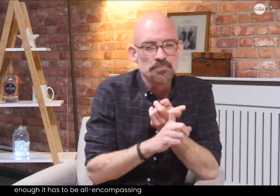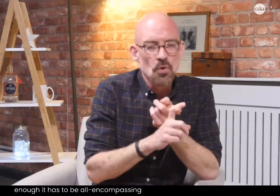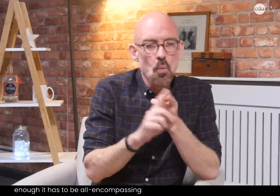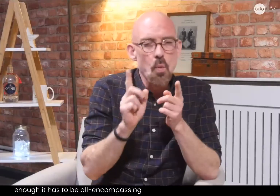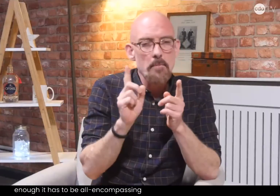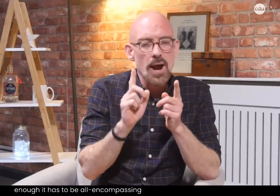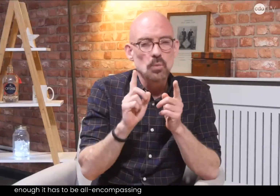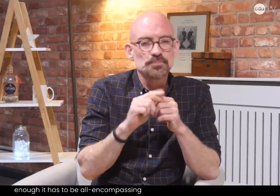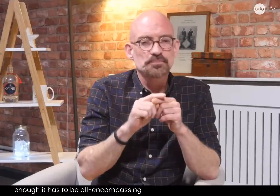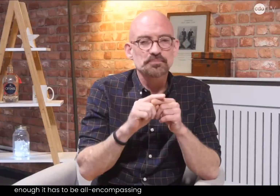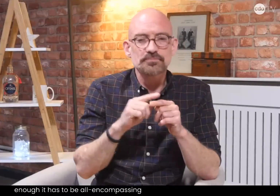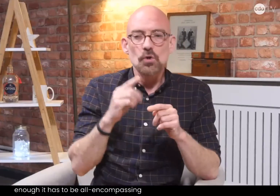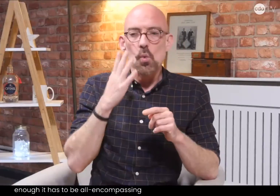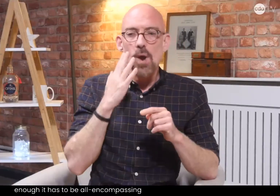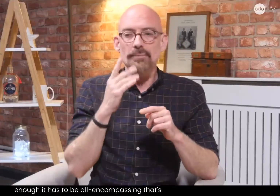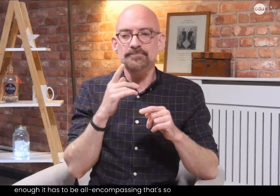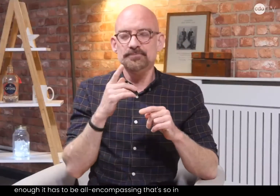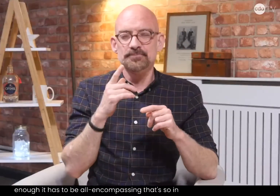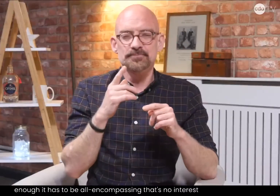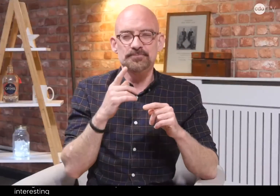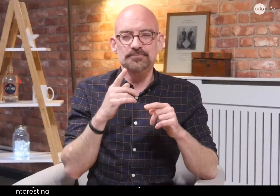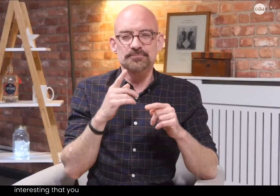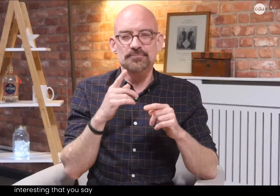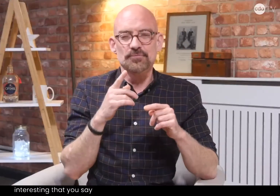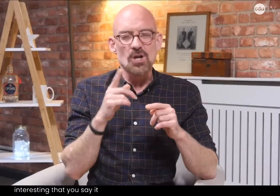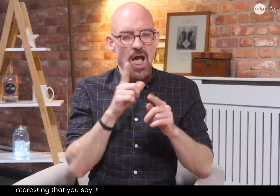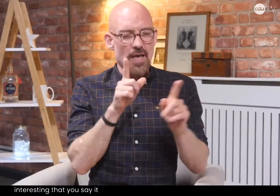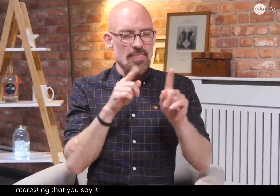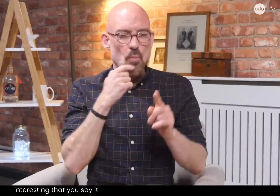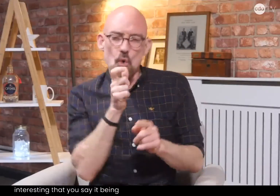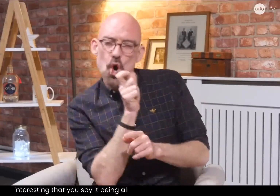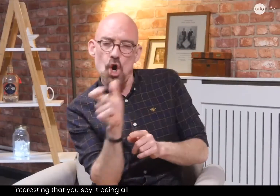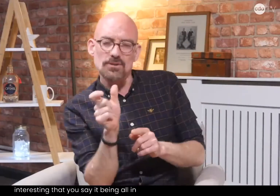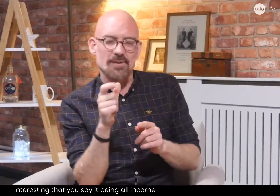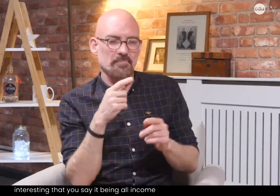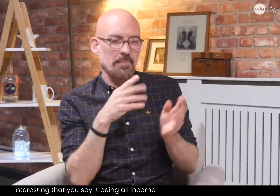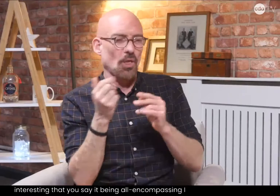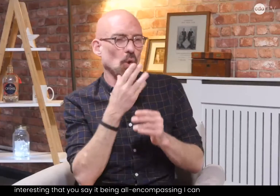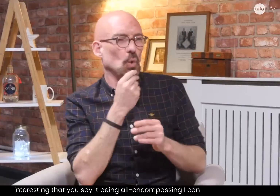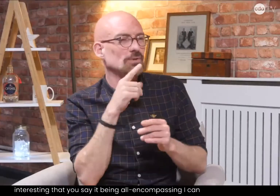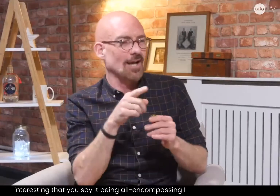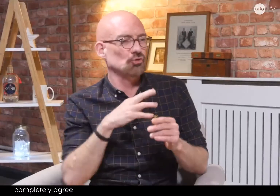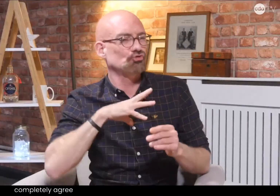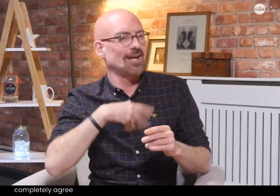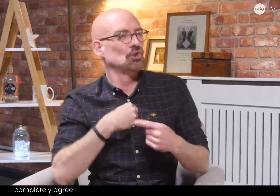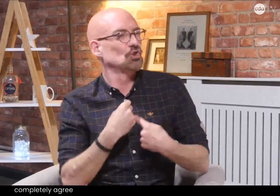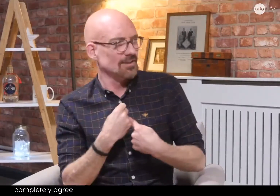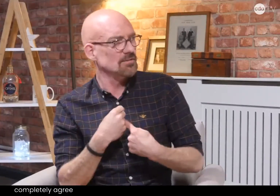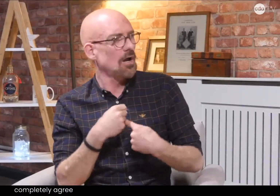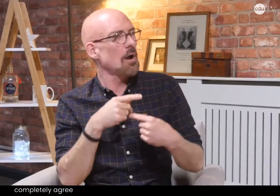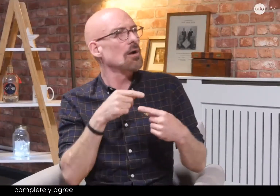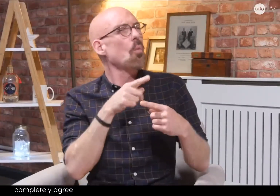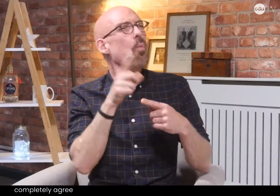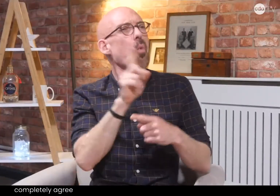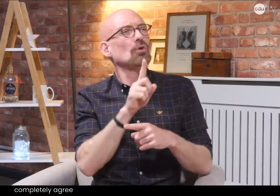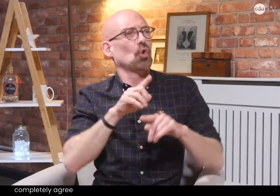That's so interesting that you say it being all-encompassing. I completely agree. The words that people use,